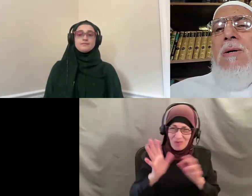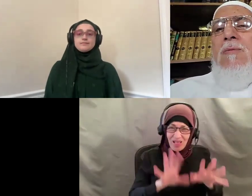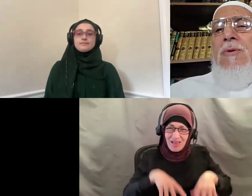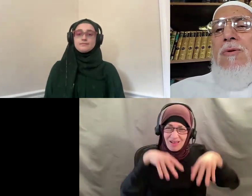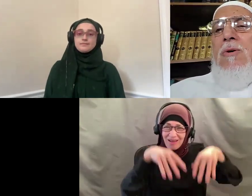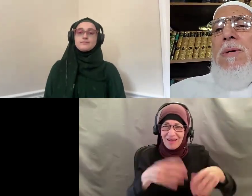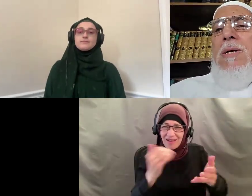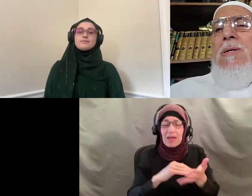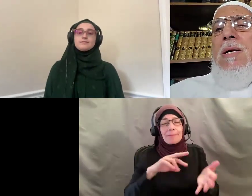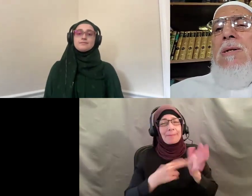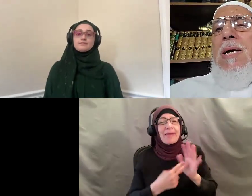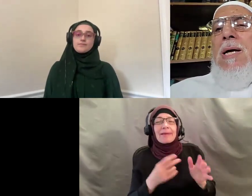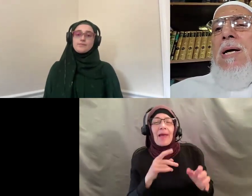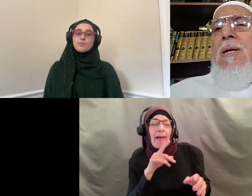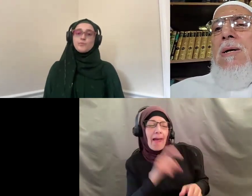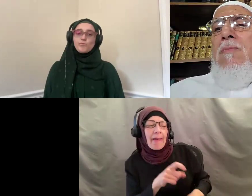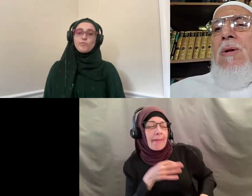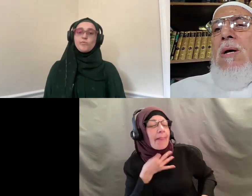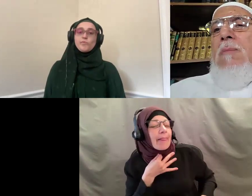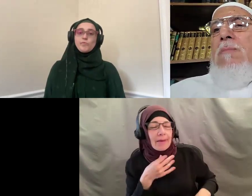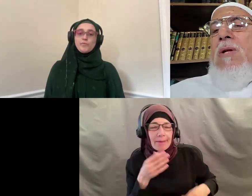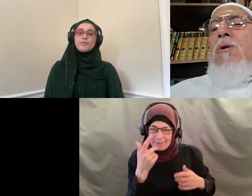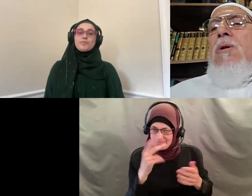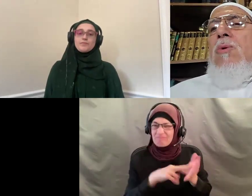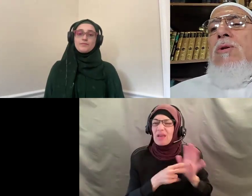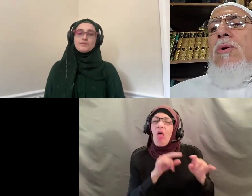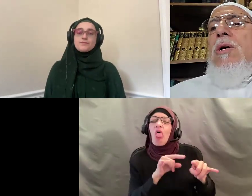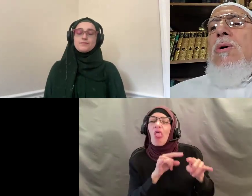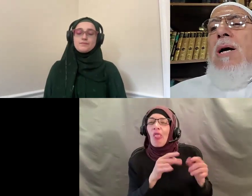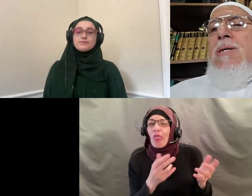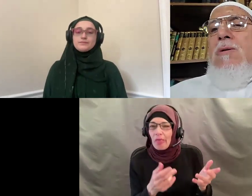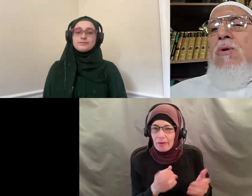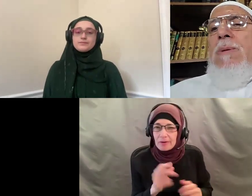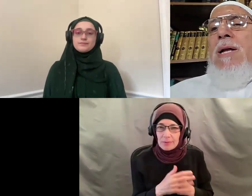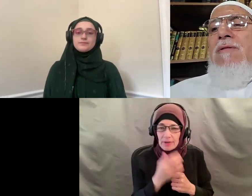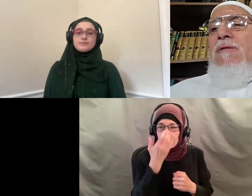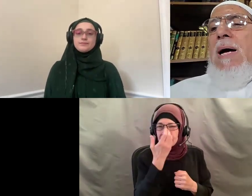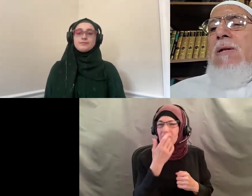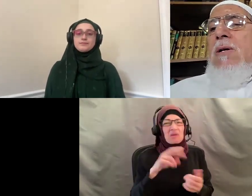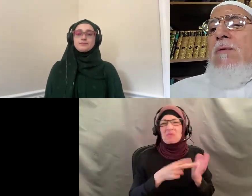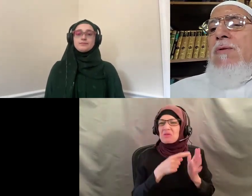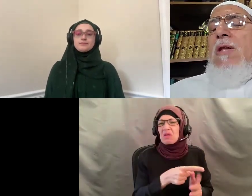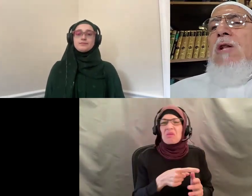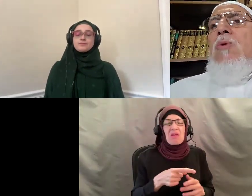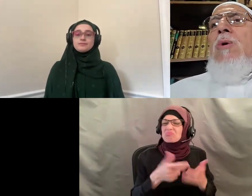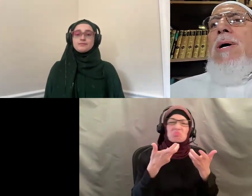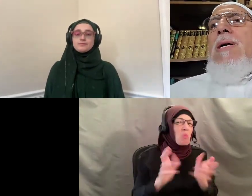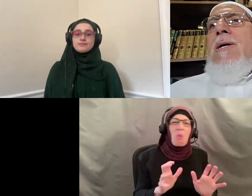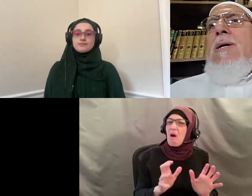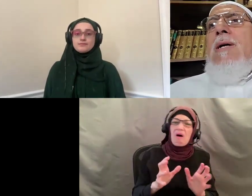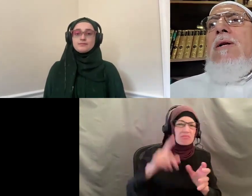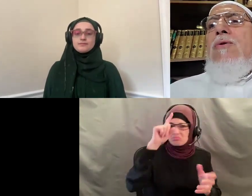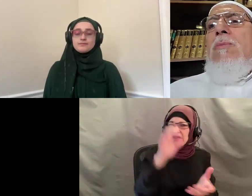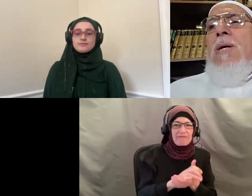eyes to be resurrected again. They don't want to recognize or believe the fact that we